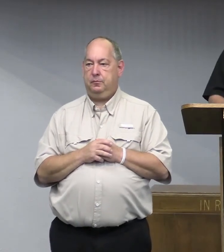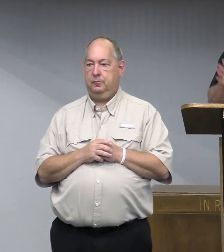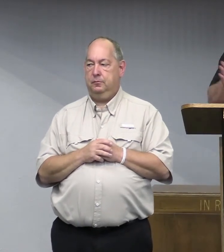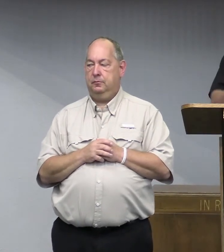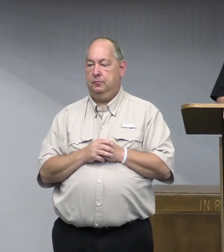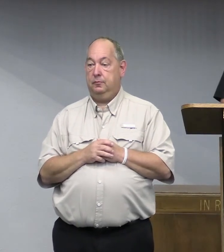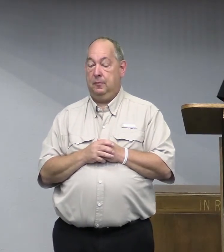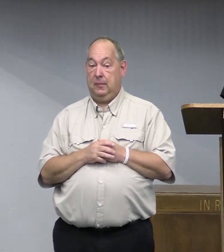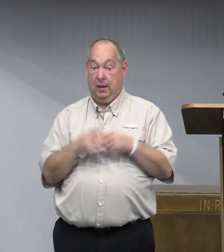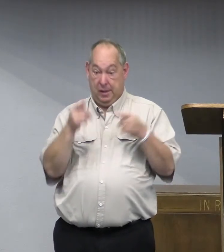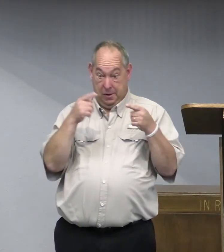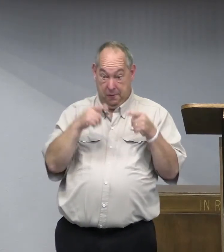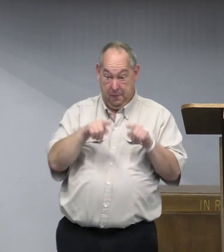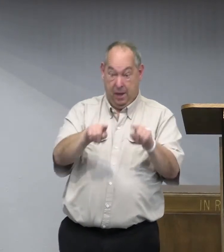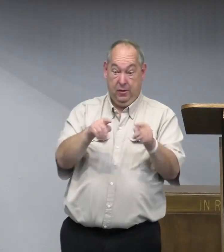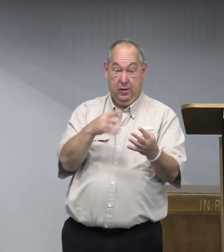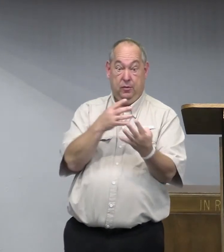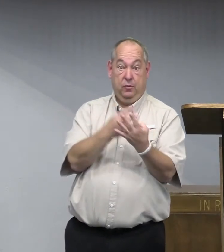Well, while he's in prison,